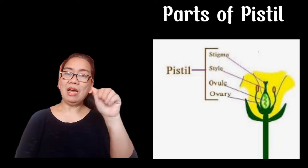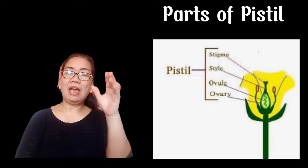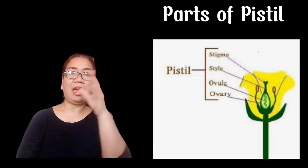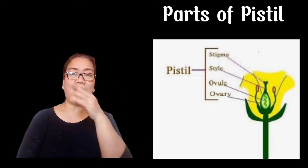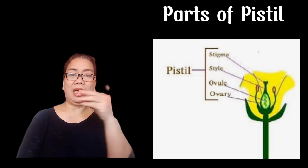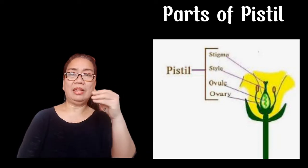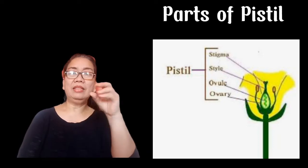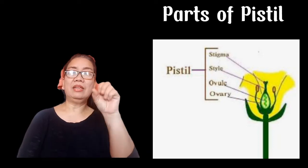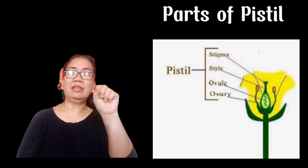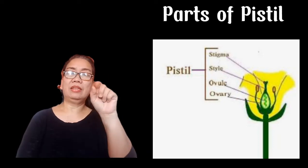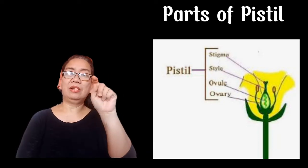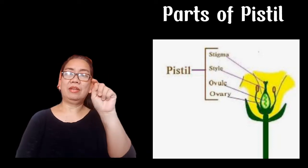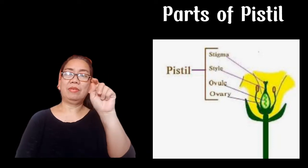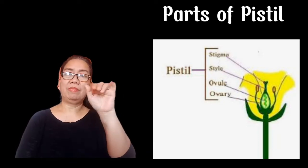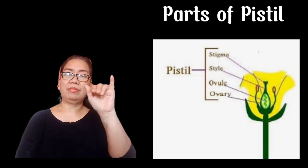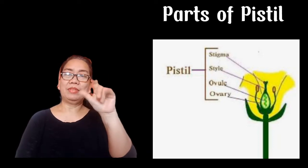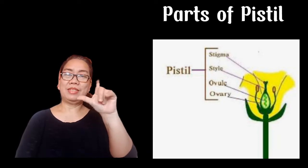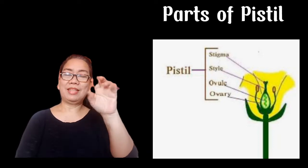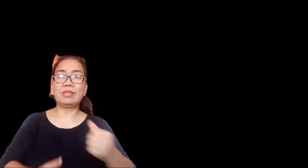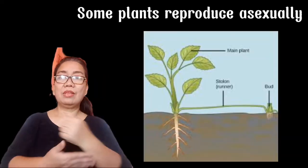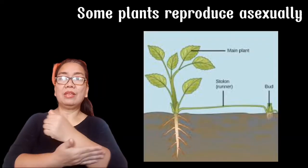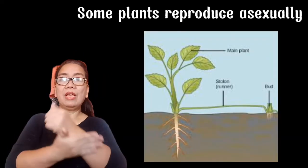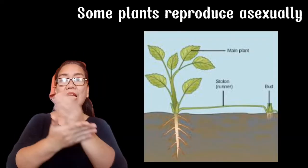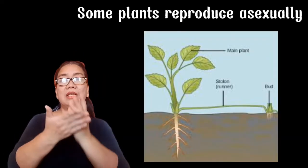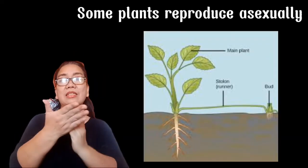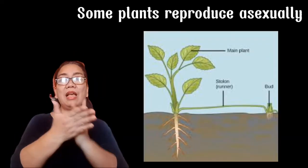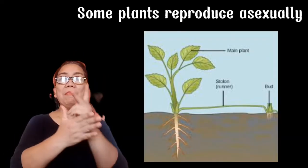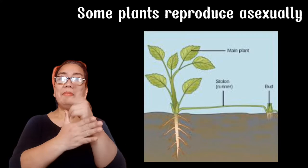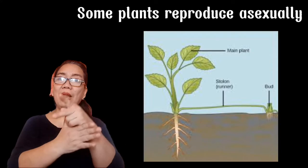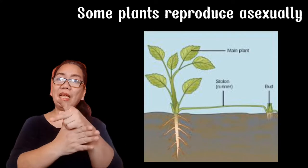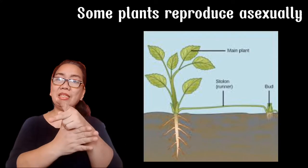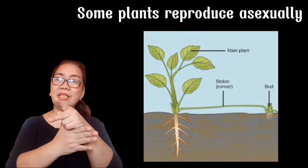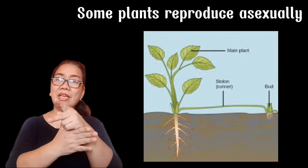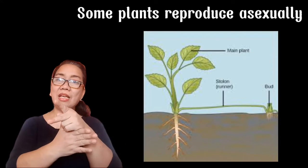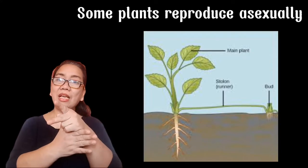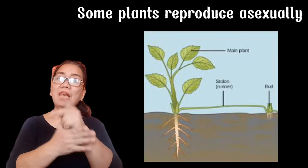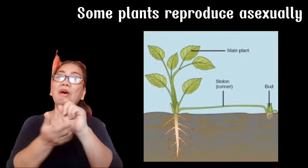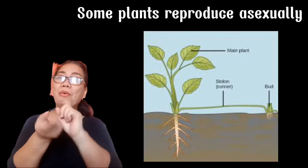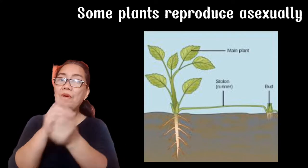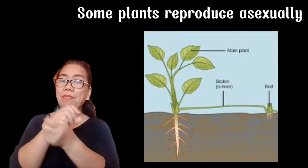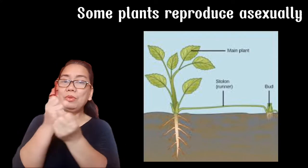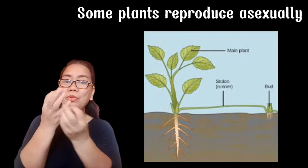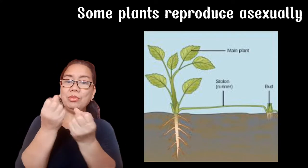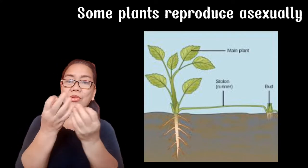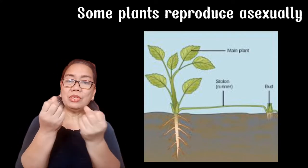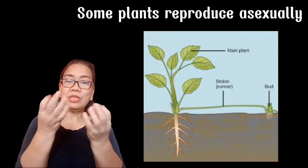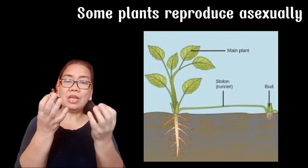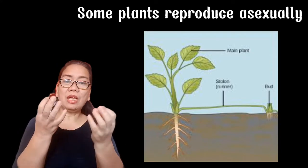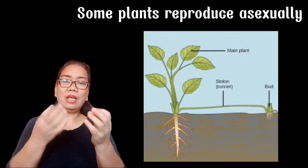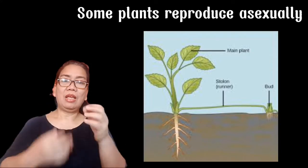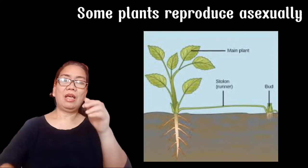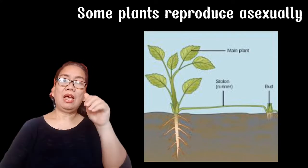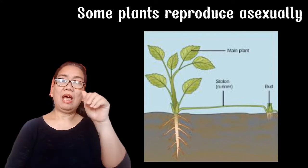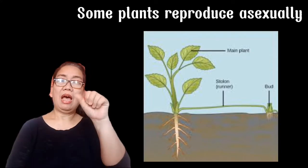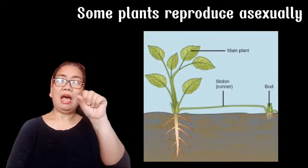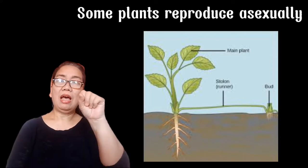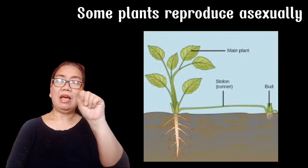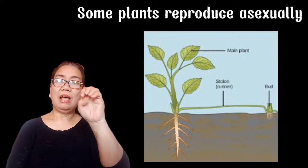stigma and stem. Some plants reproduce